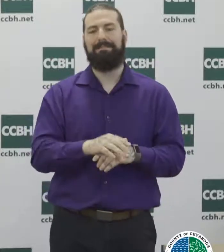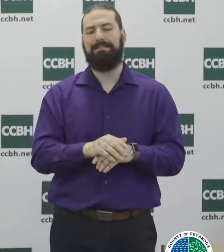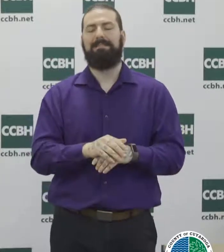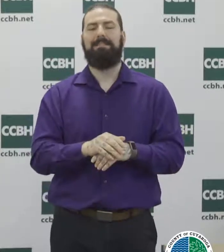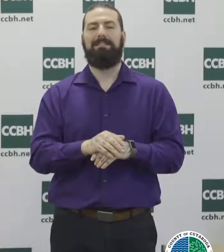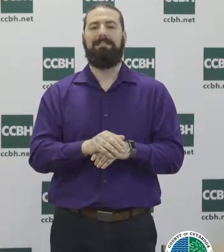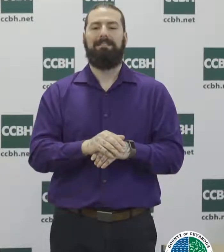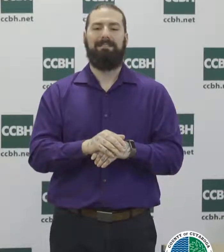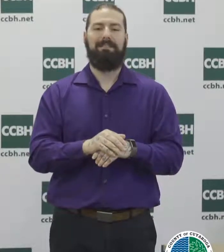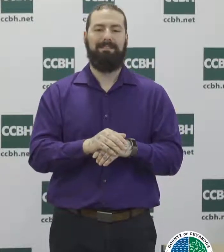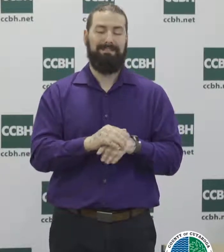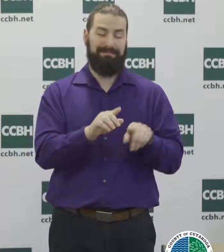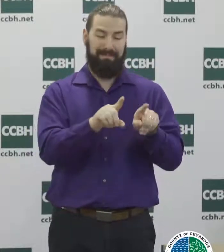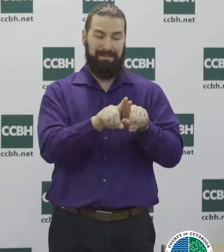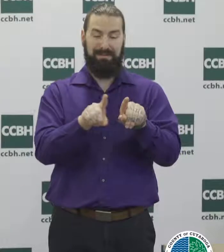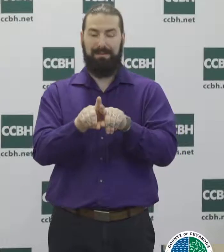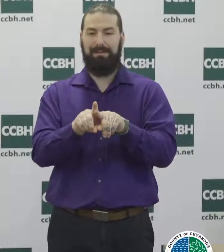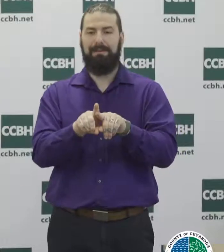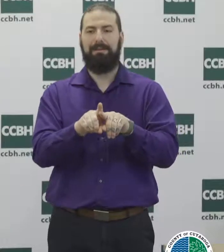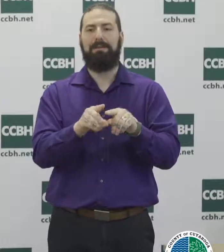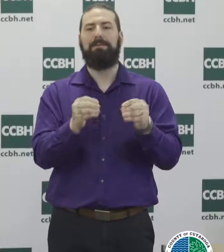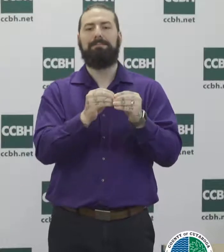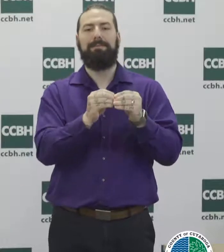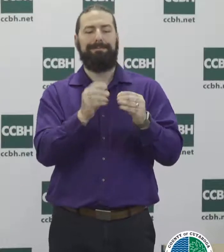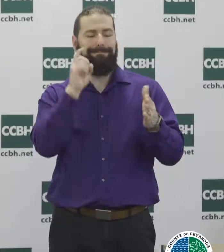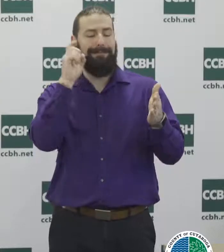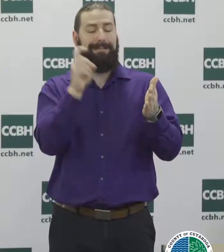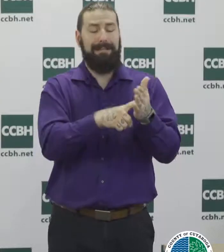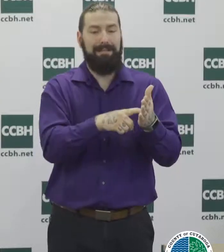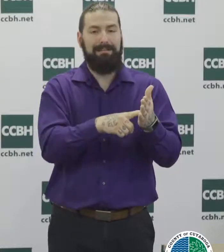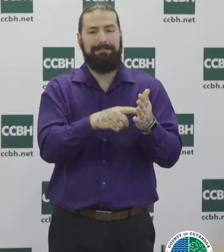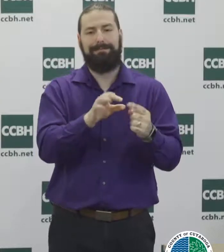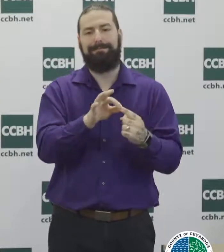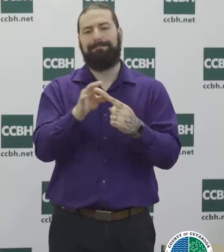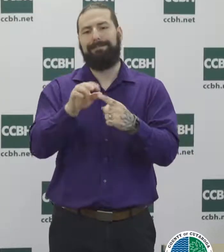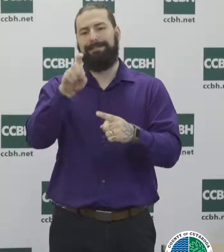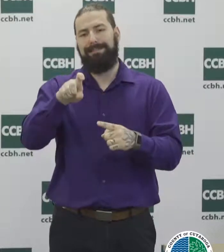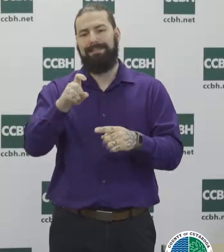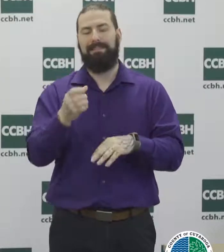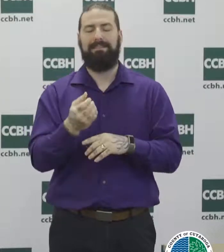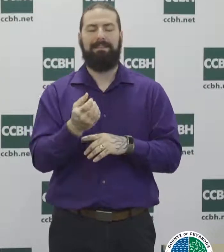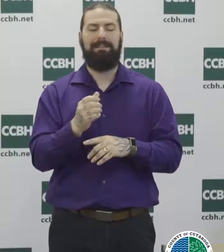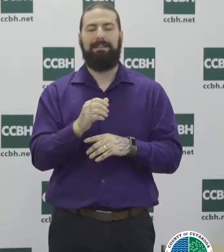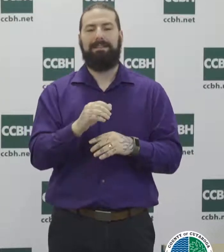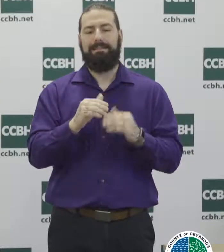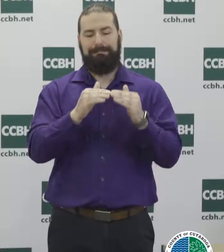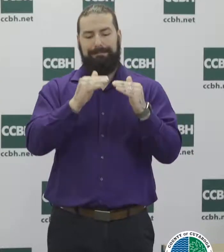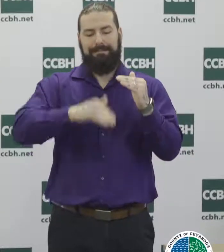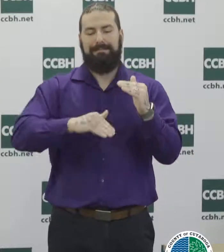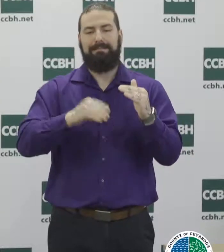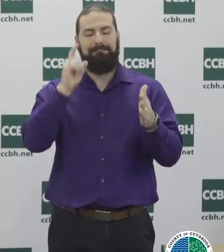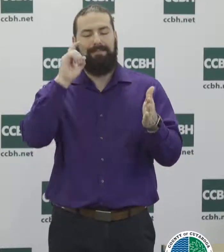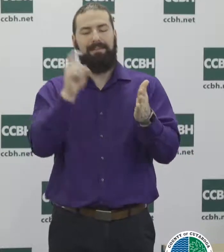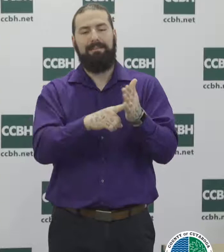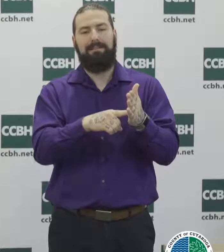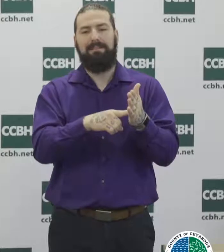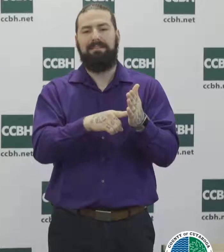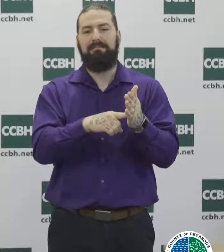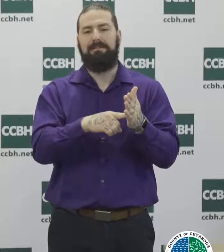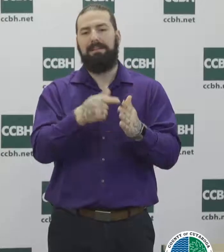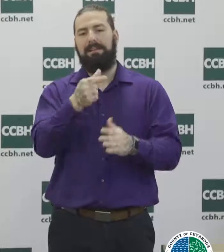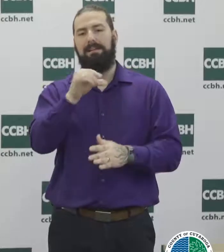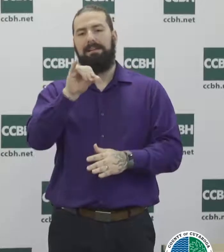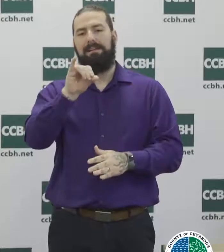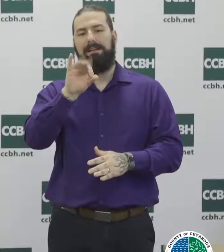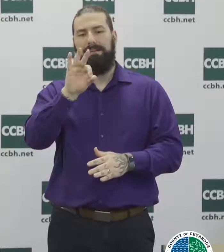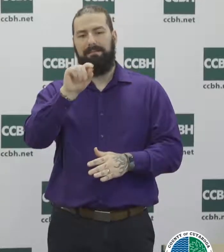are over-identified as special needs and under-identified as gifted or talented. Beginning in the preteen years,